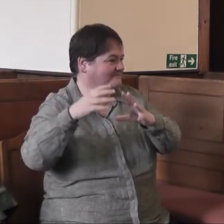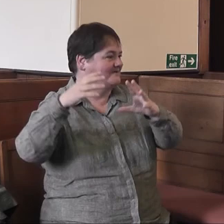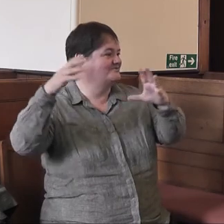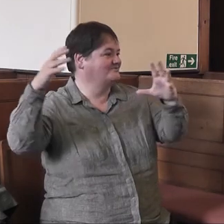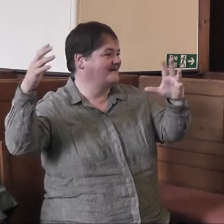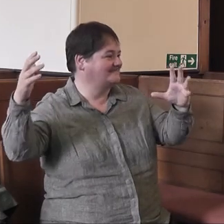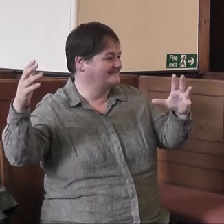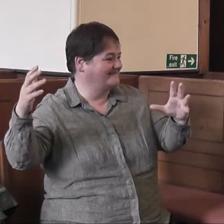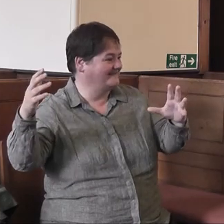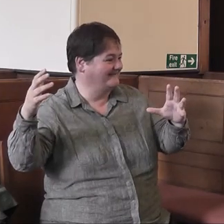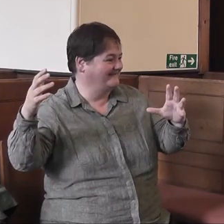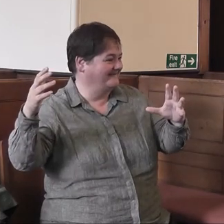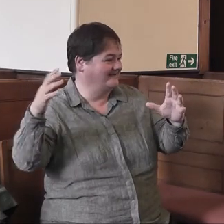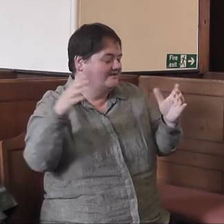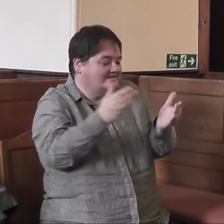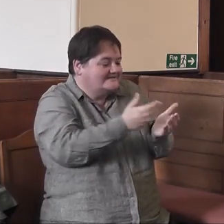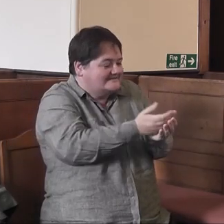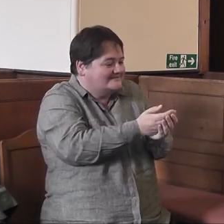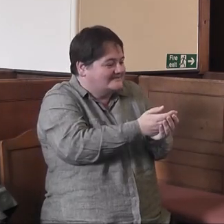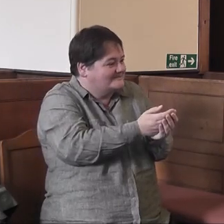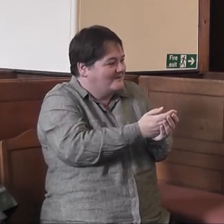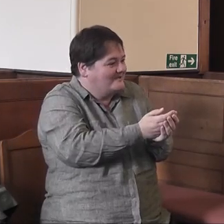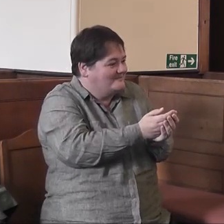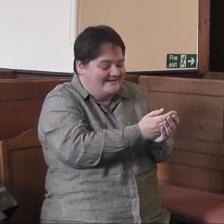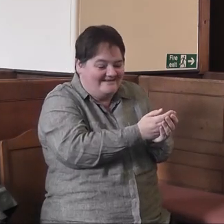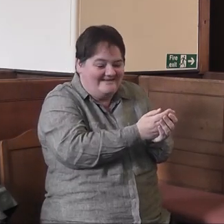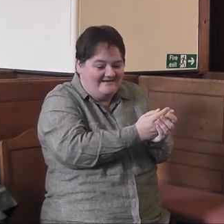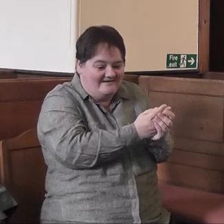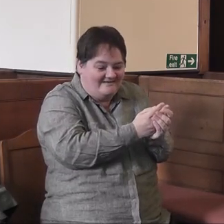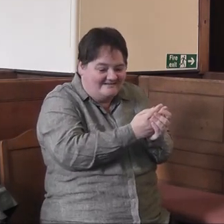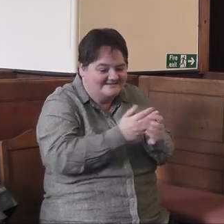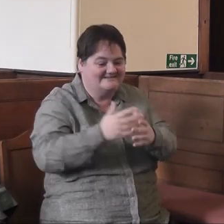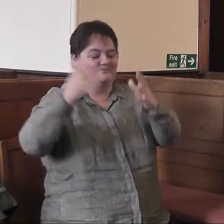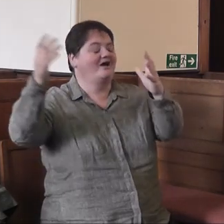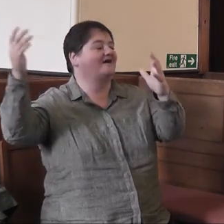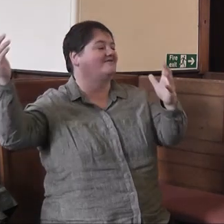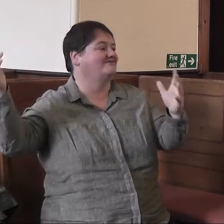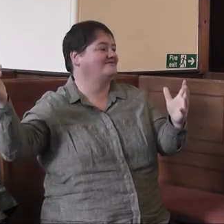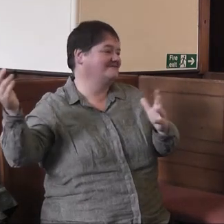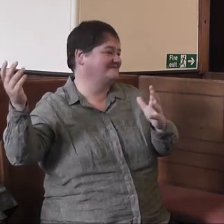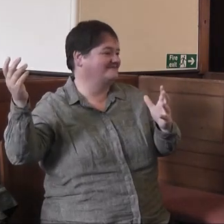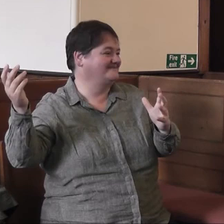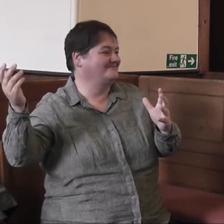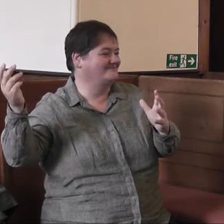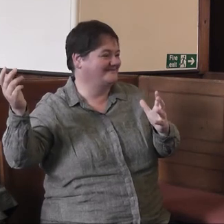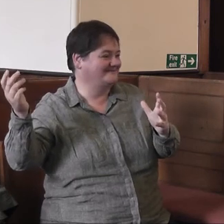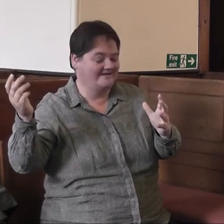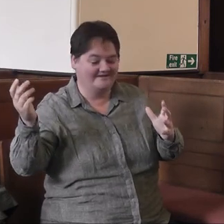it becomes grander. You know, this isn't just a baby. This is, wow, Christ the Redeemer is here.